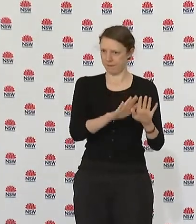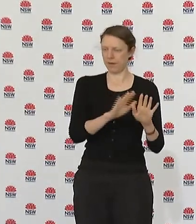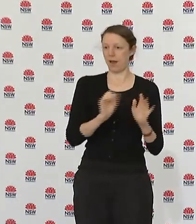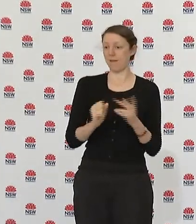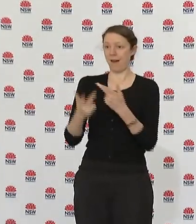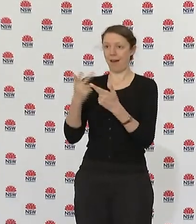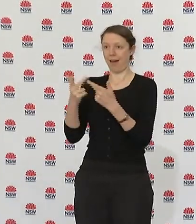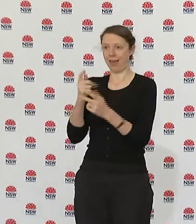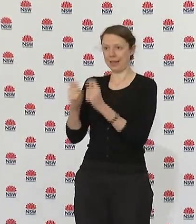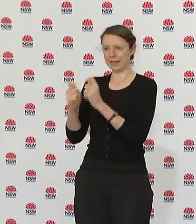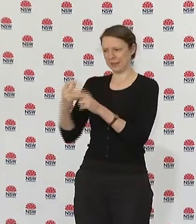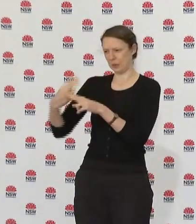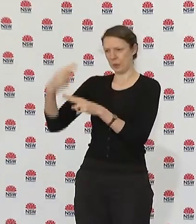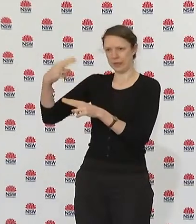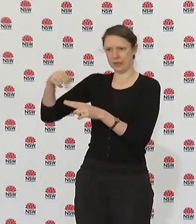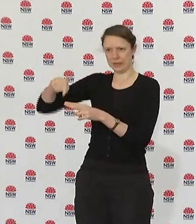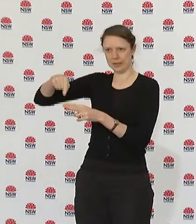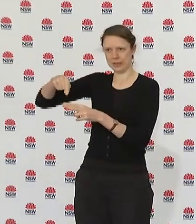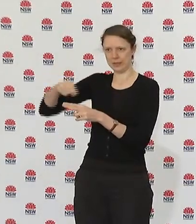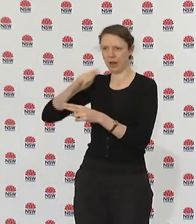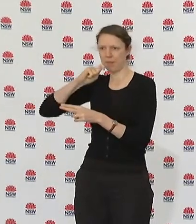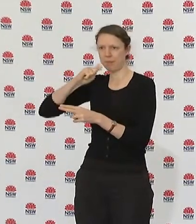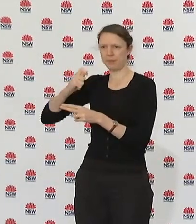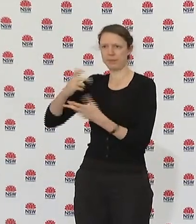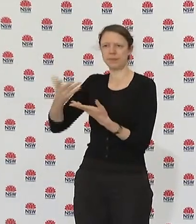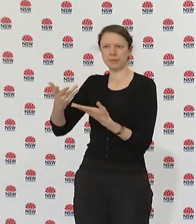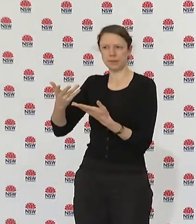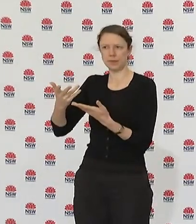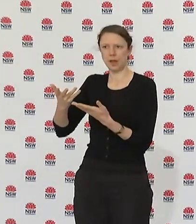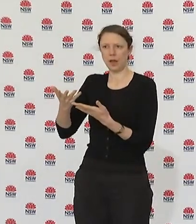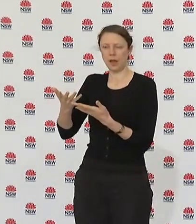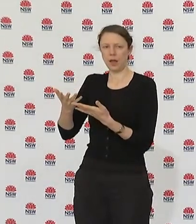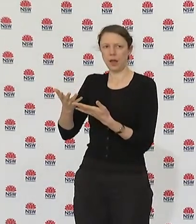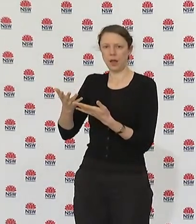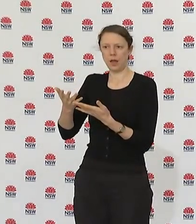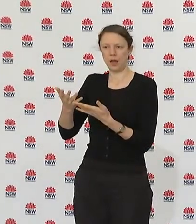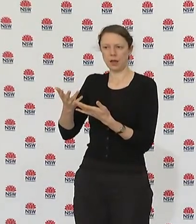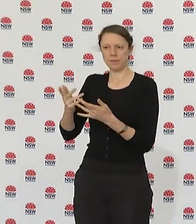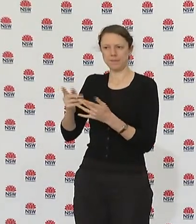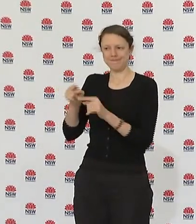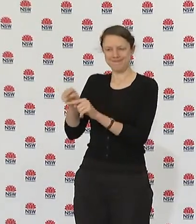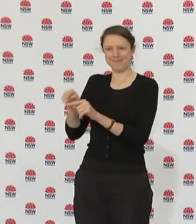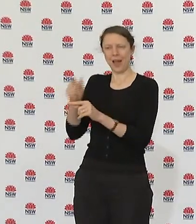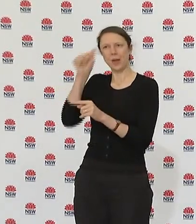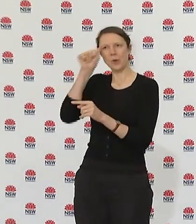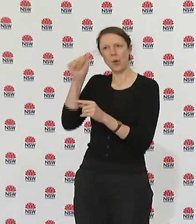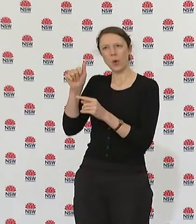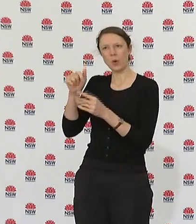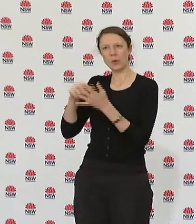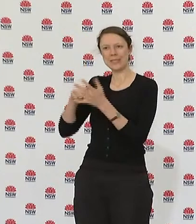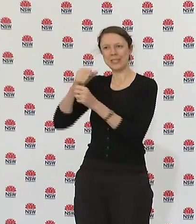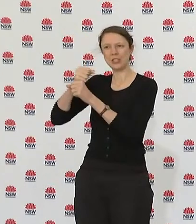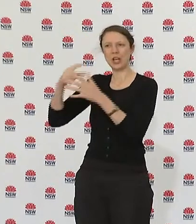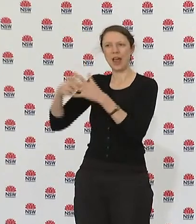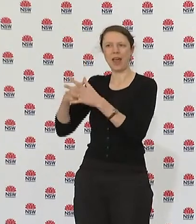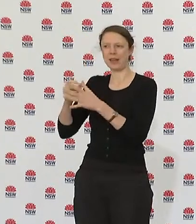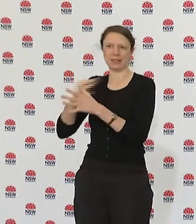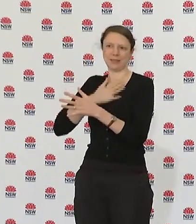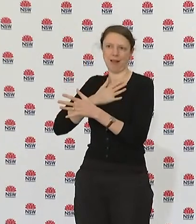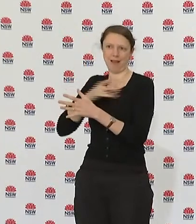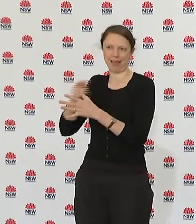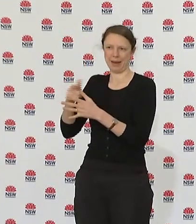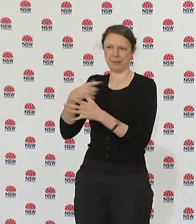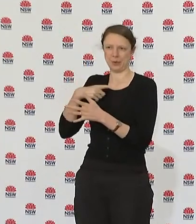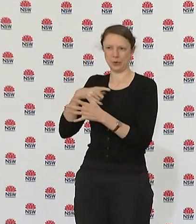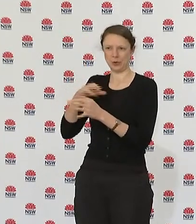PCR tests, and we have great testing capacity with the PCR tests. But is there anything actually stopping New South Wales from implementing some of